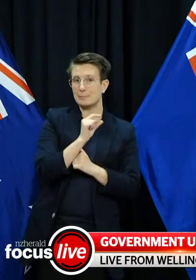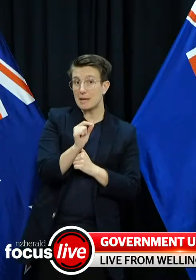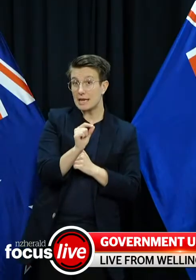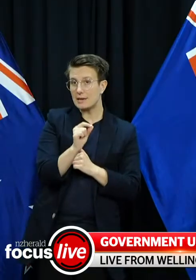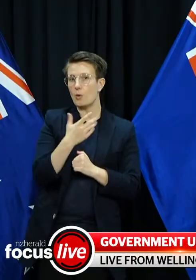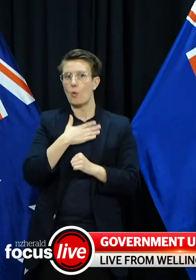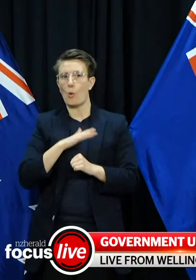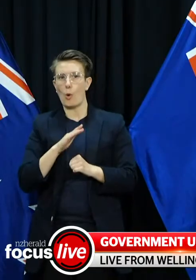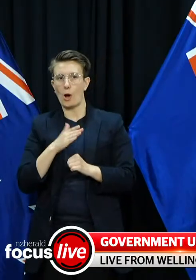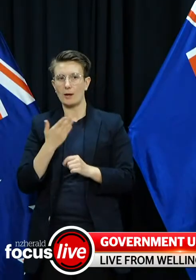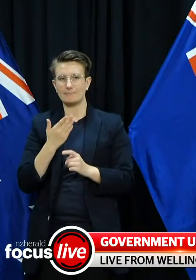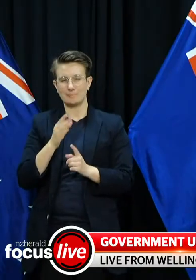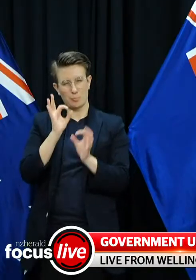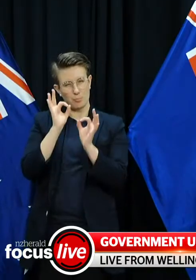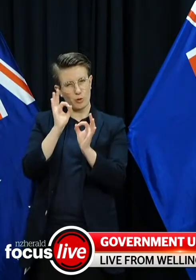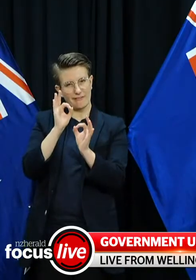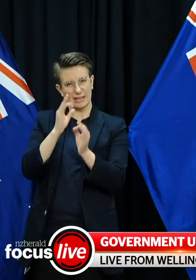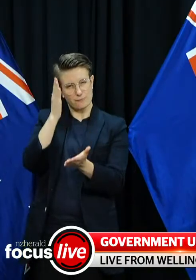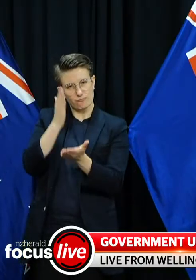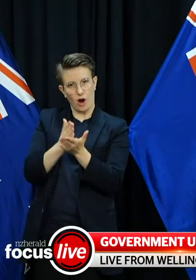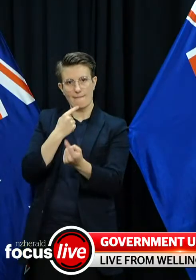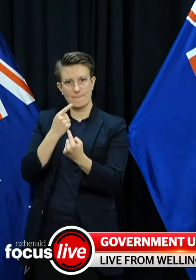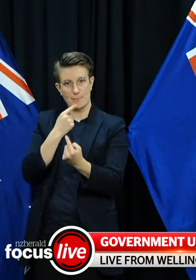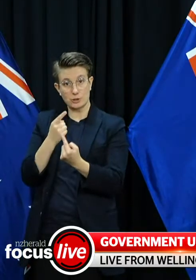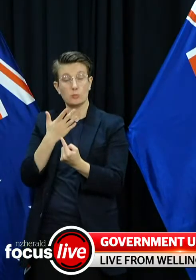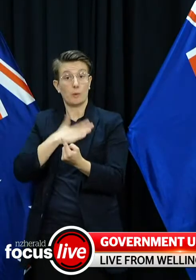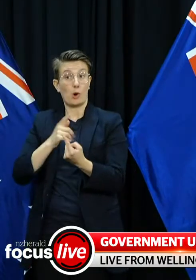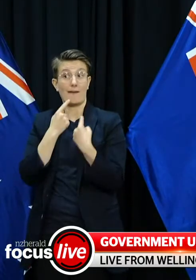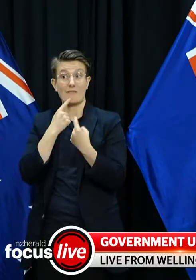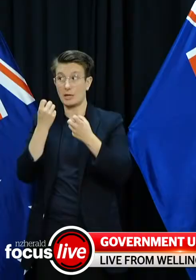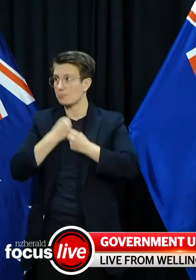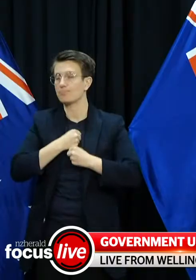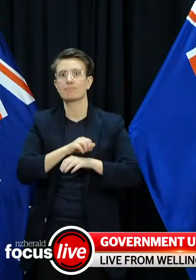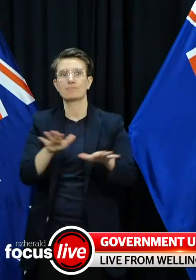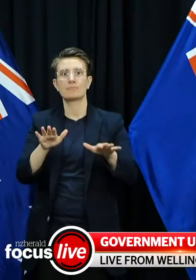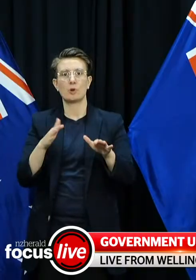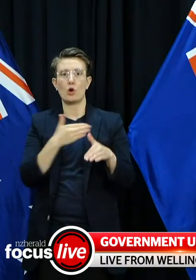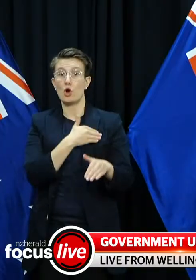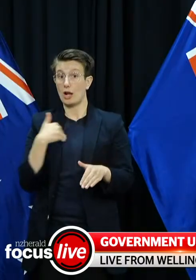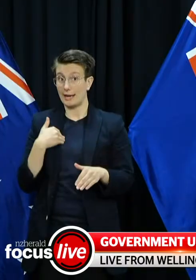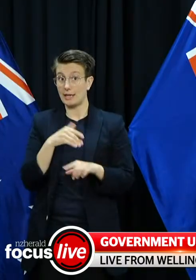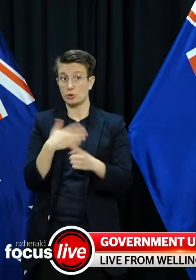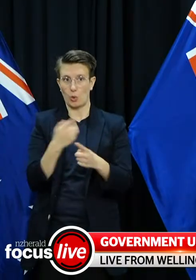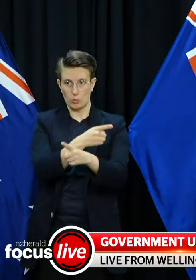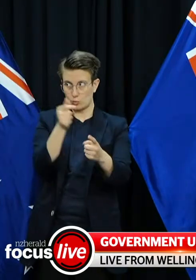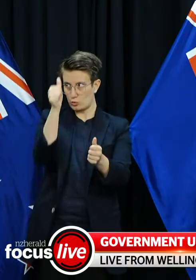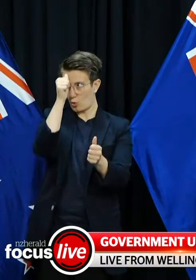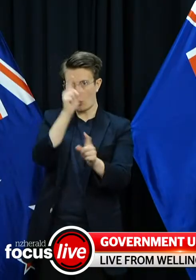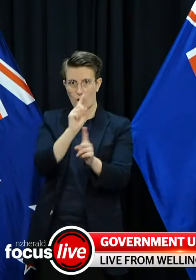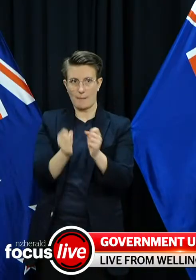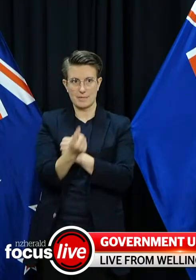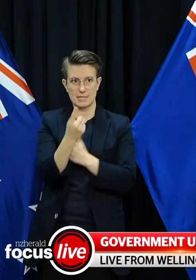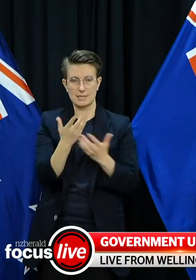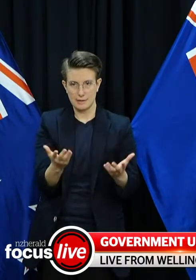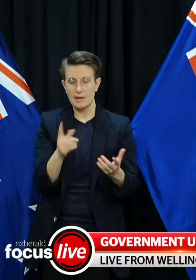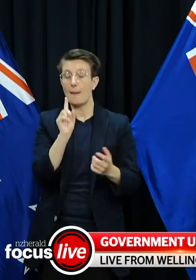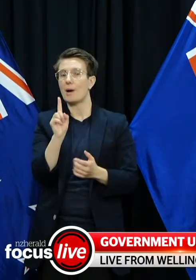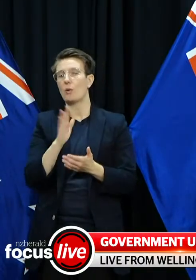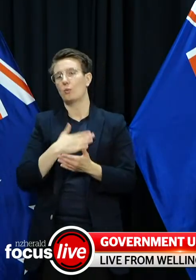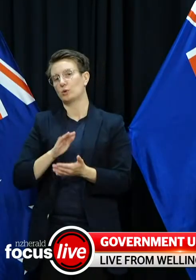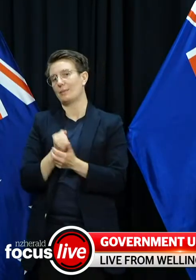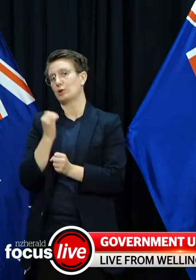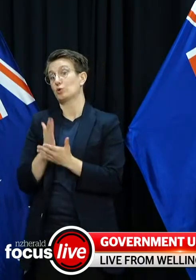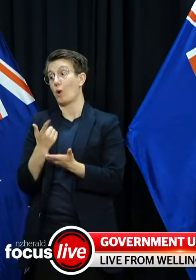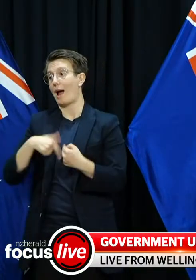and accuracy, because we want to get information out in a timely manner, but we also want to make sure that what we're saying is useful and